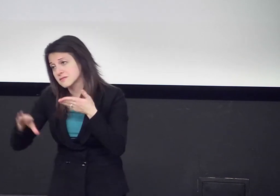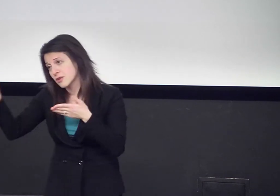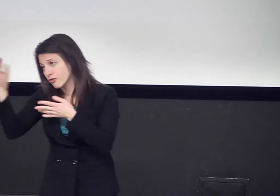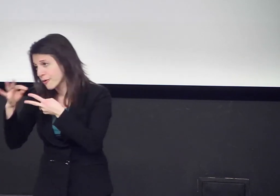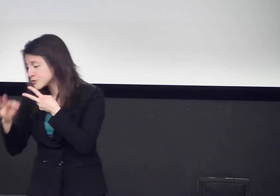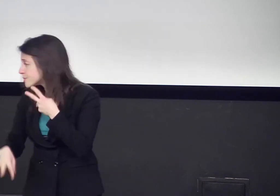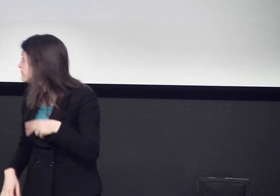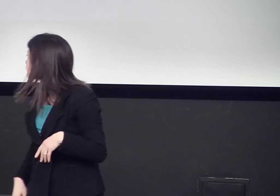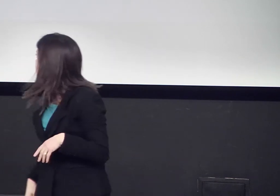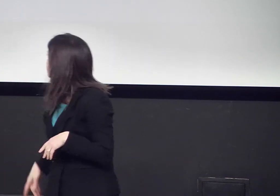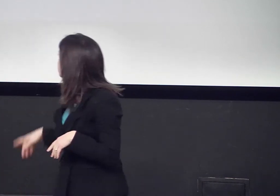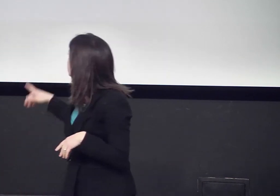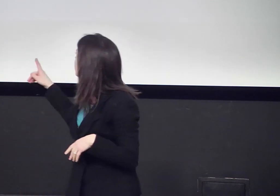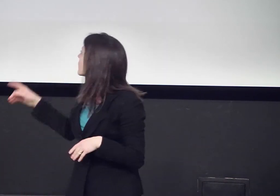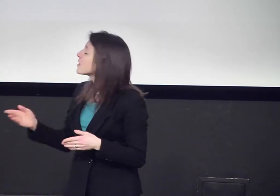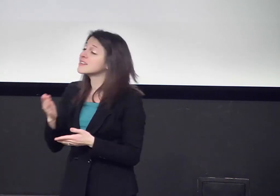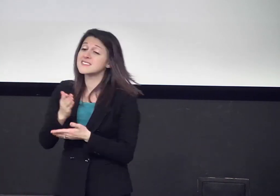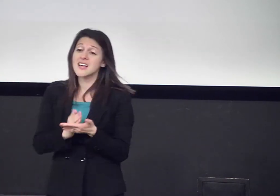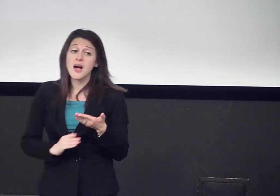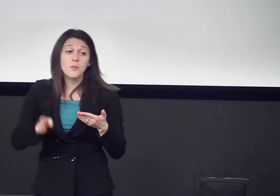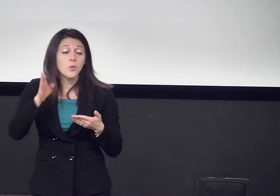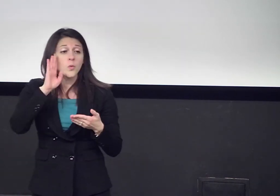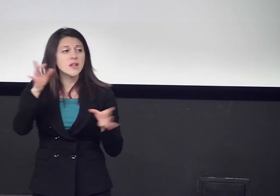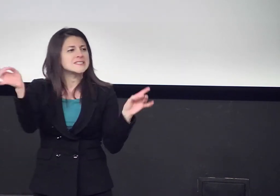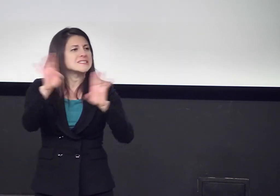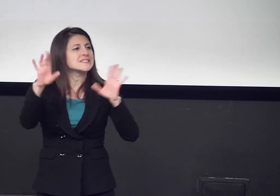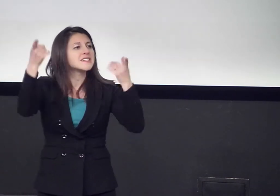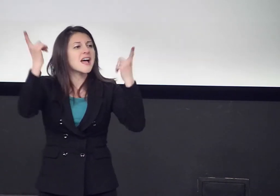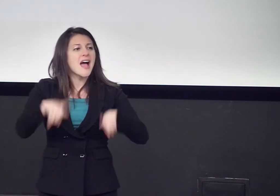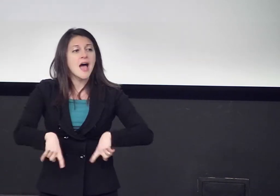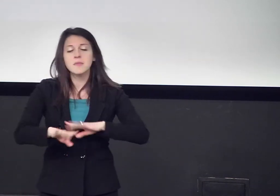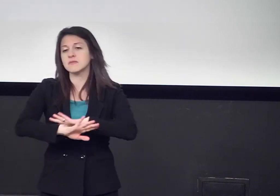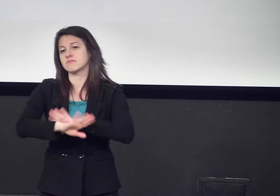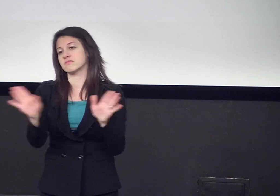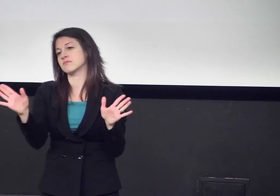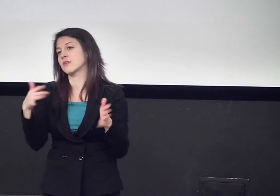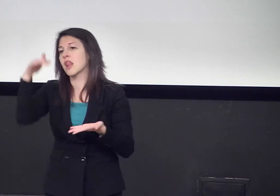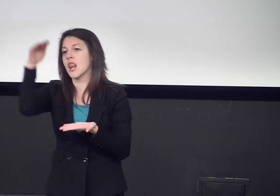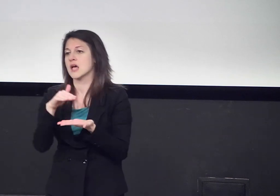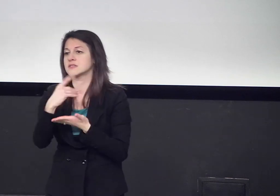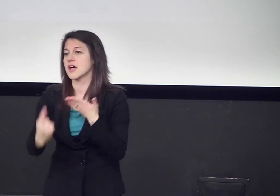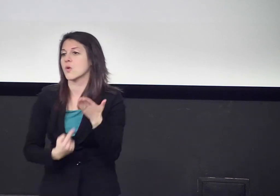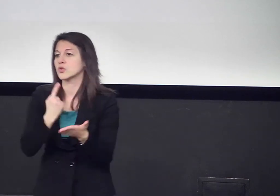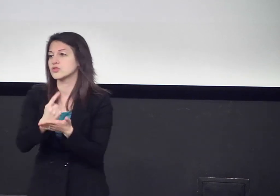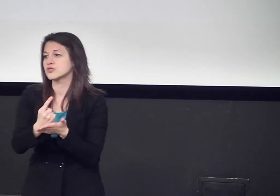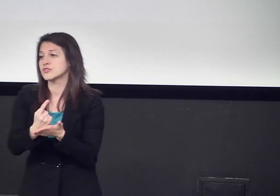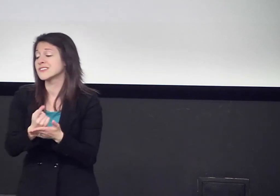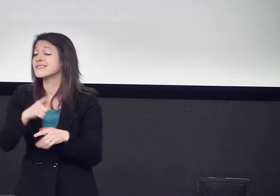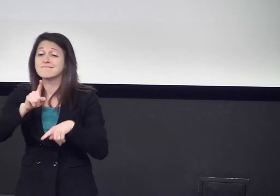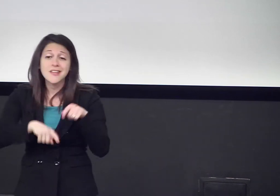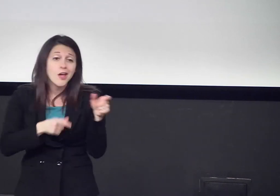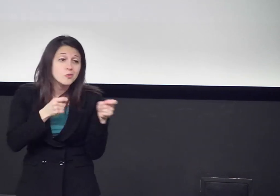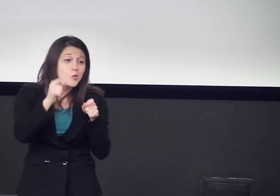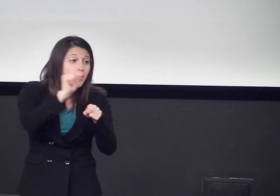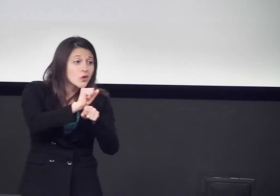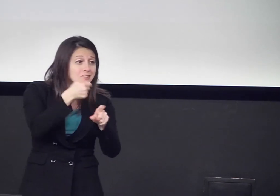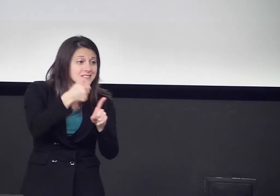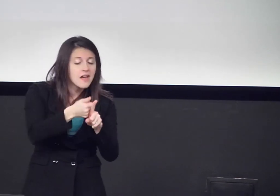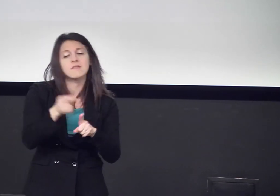the calls that you experience during the work evenings or weekends are very different than the day. And they're typically easier to